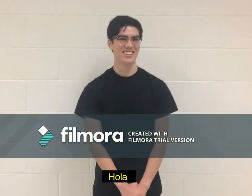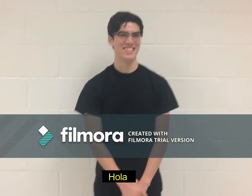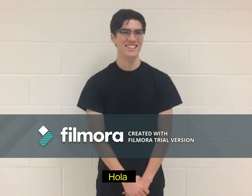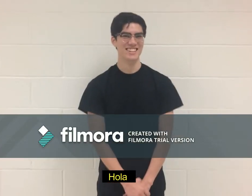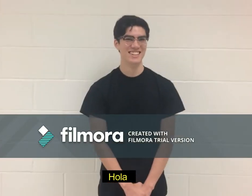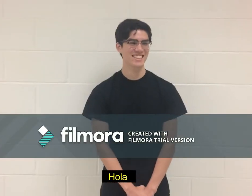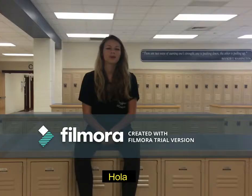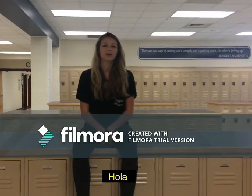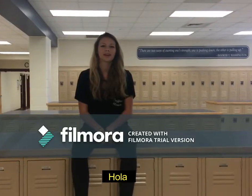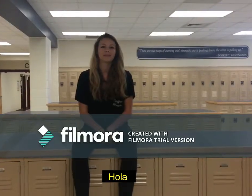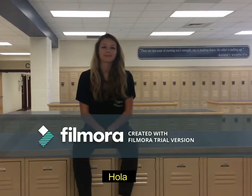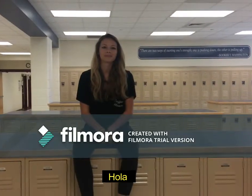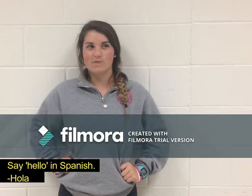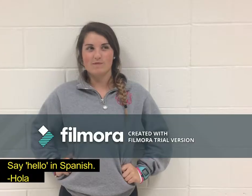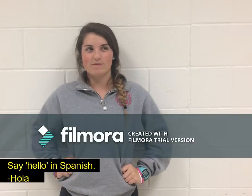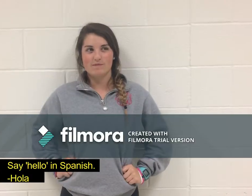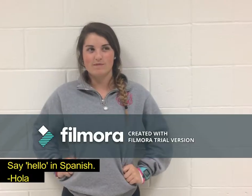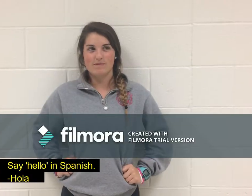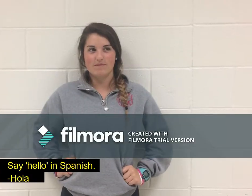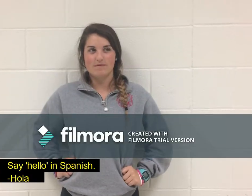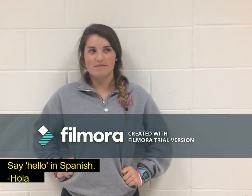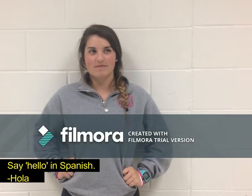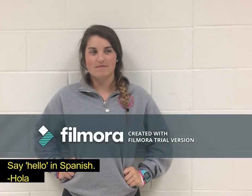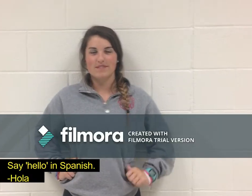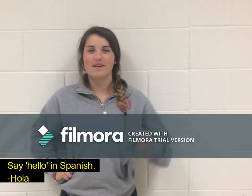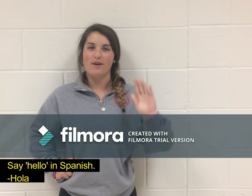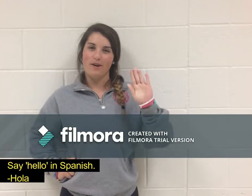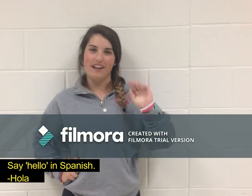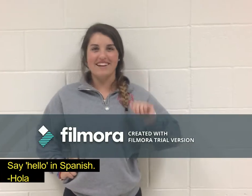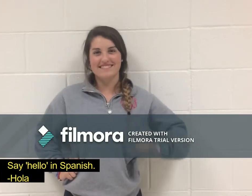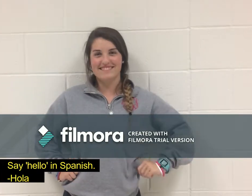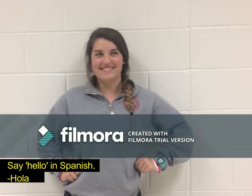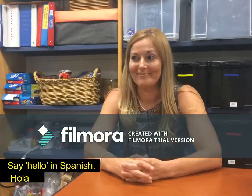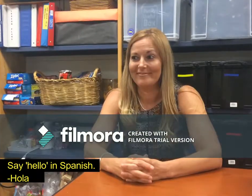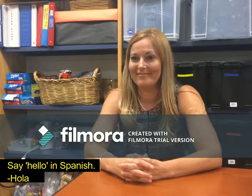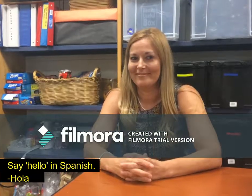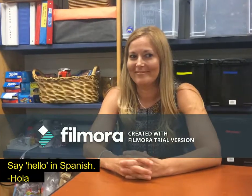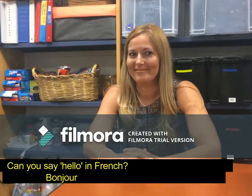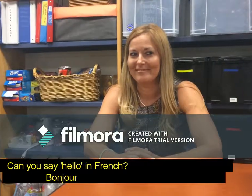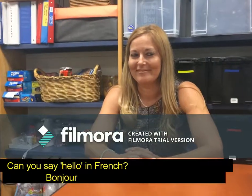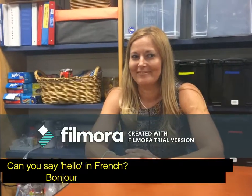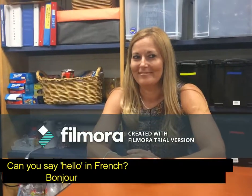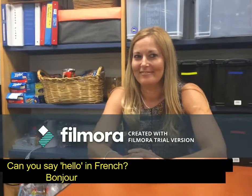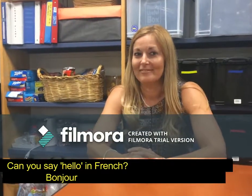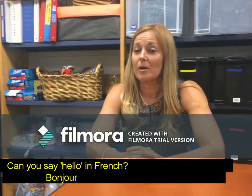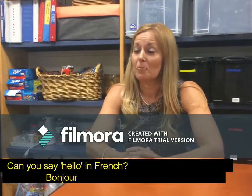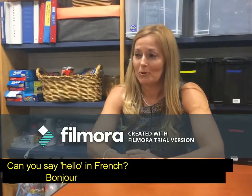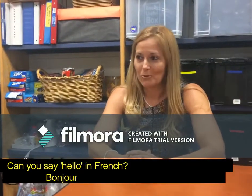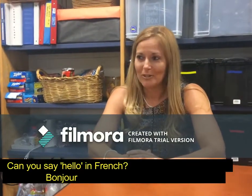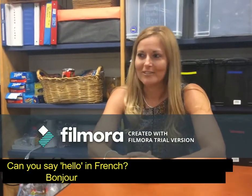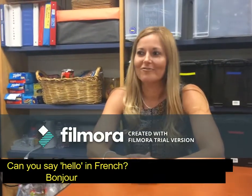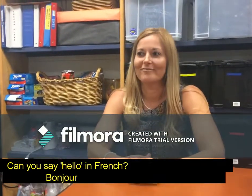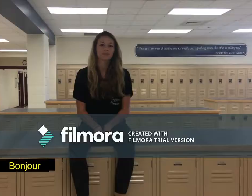Hola. Hola. Say hello in Spanish. Hola. Can you say hello in French? Bonjour.